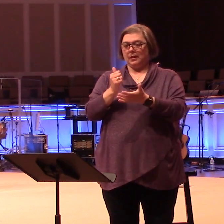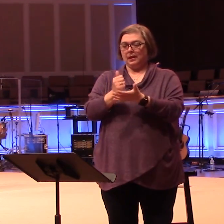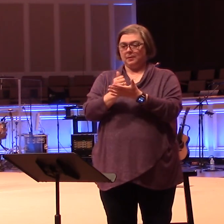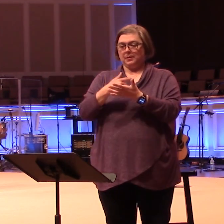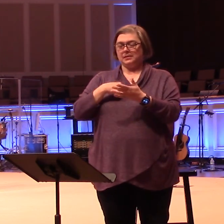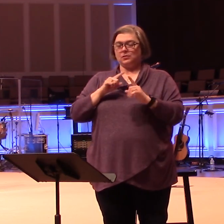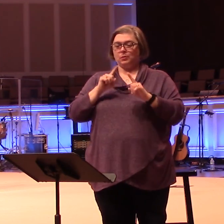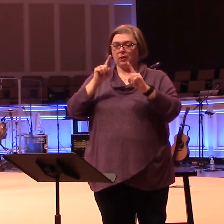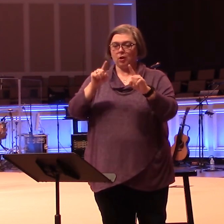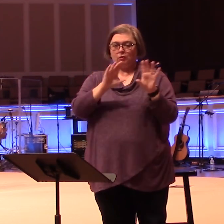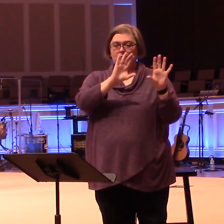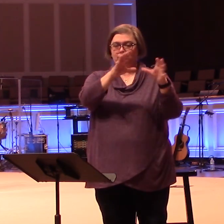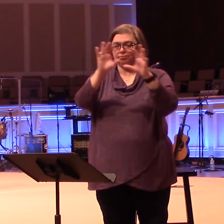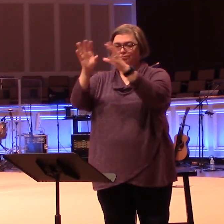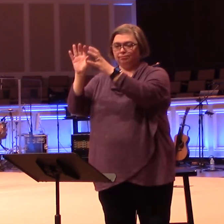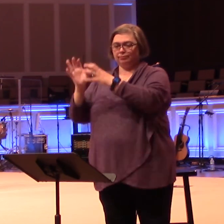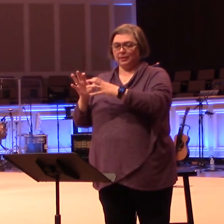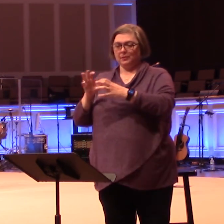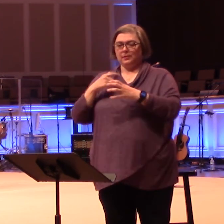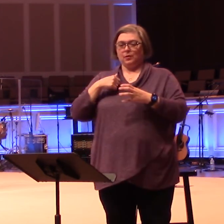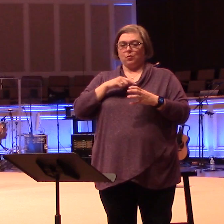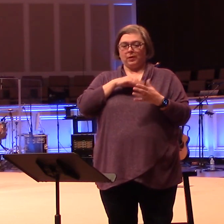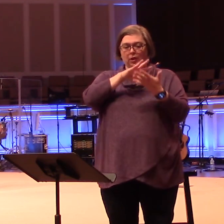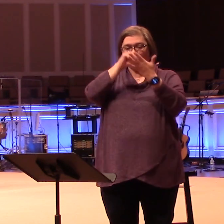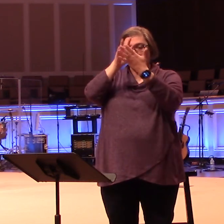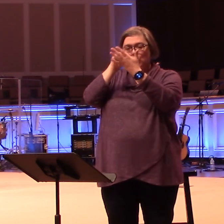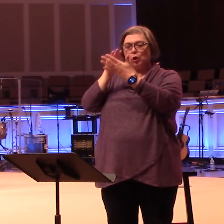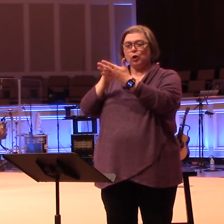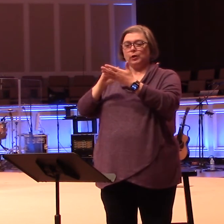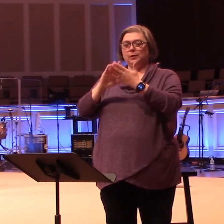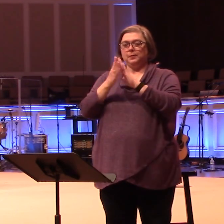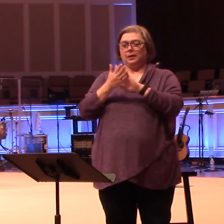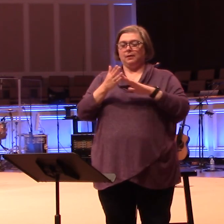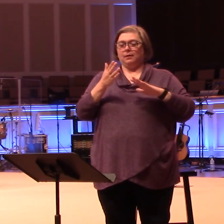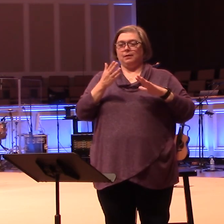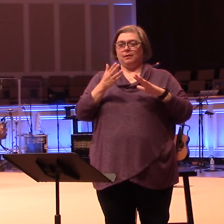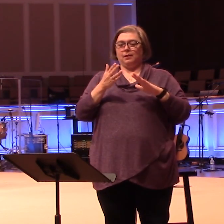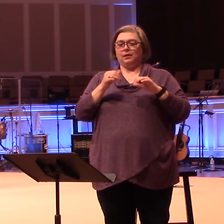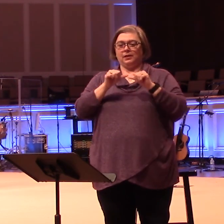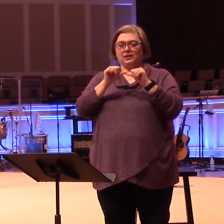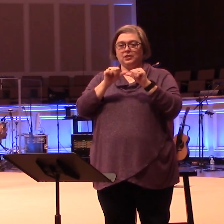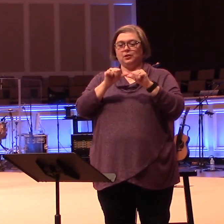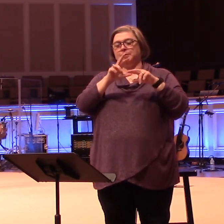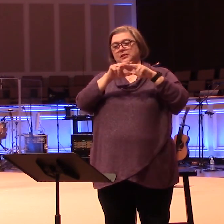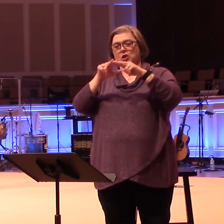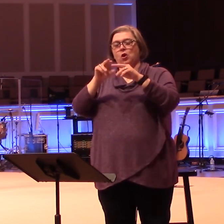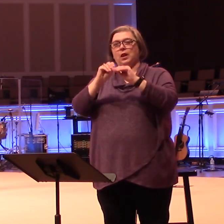you. Father, help us to be salt and light this week as we go our ways. In Christ's name I pray. Amen.